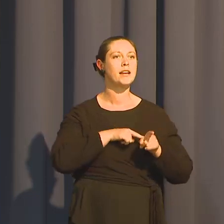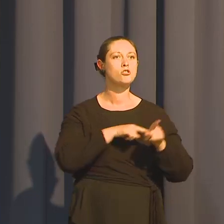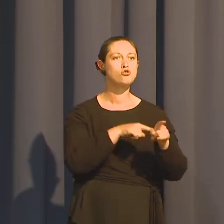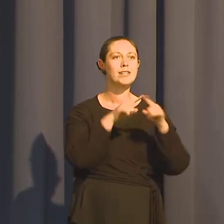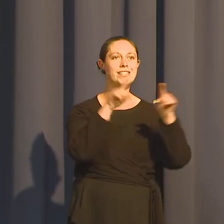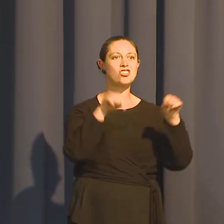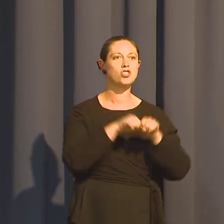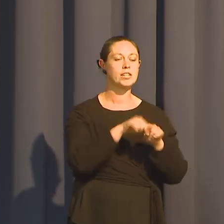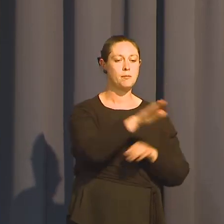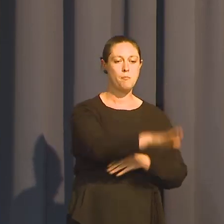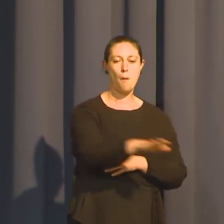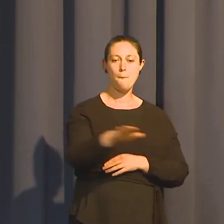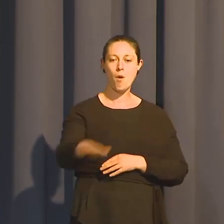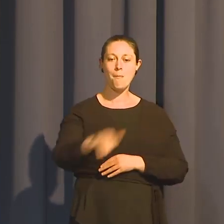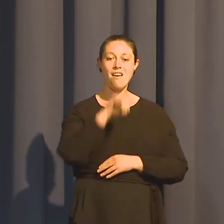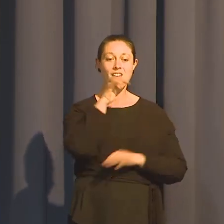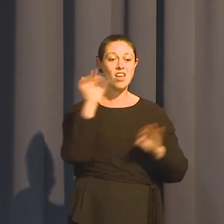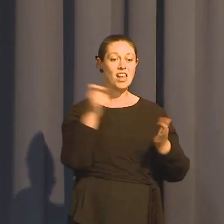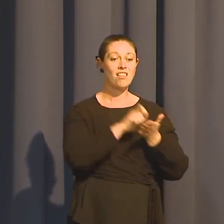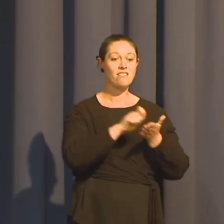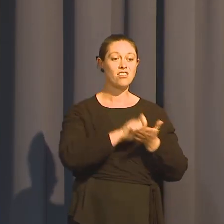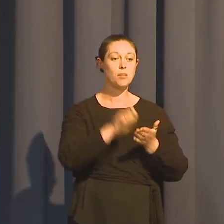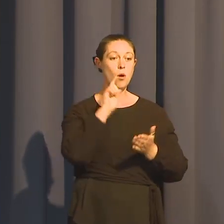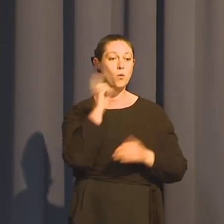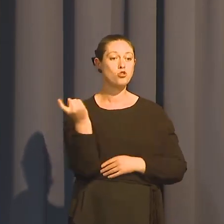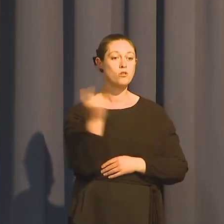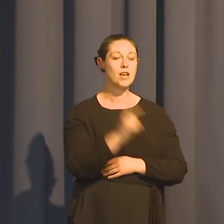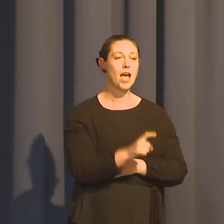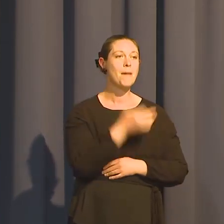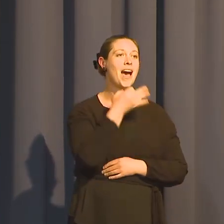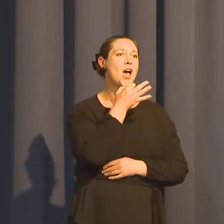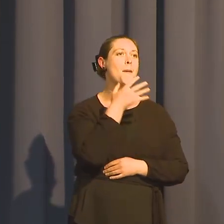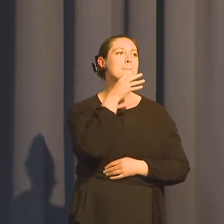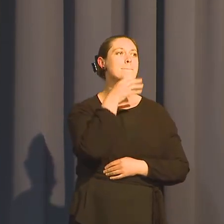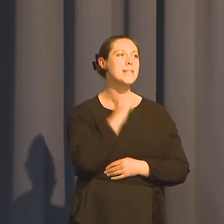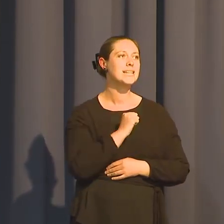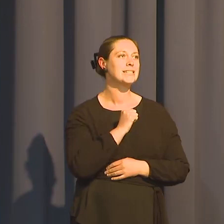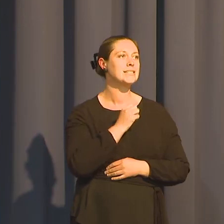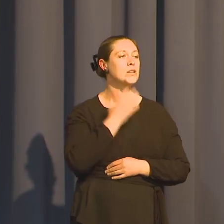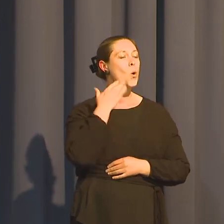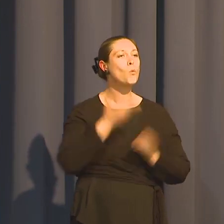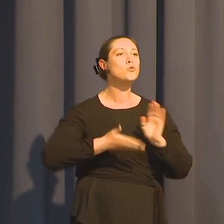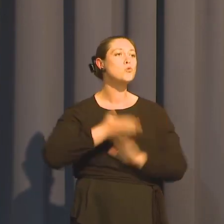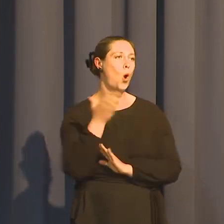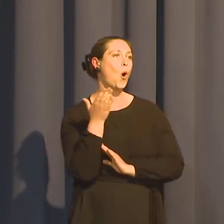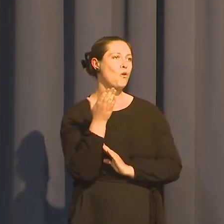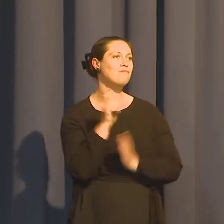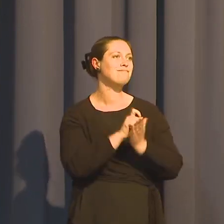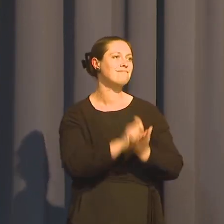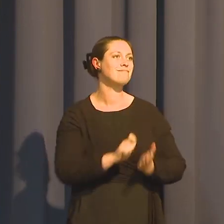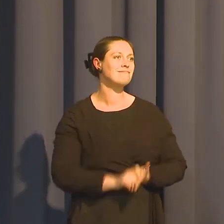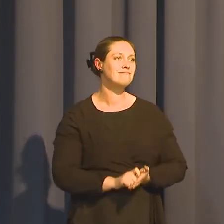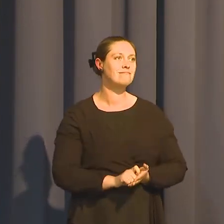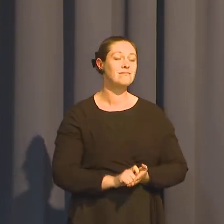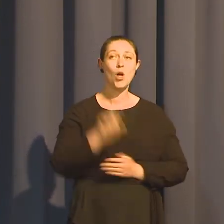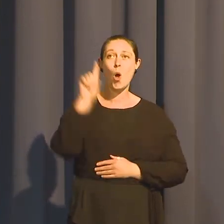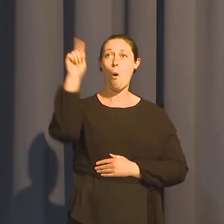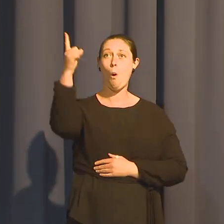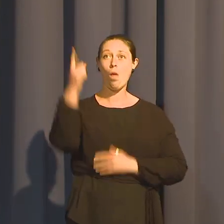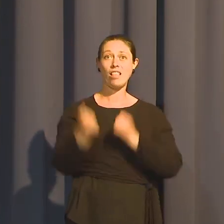tables. And if you didn't fill them in as you entered, we would ask that you would do that as you leave. The recent events in